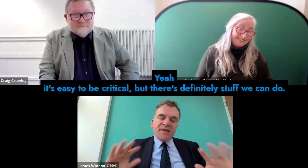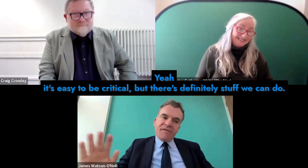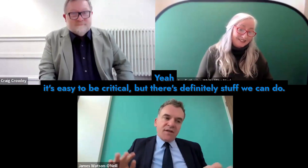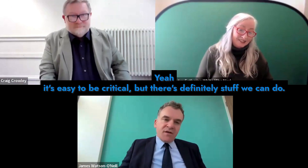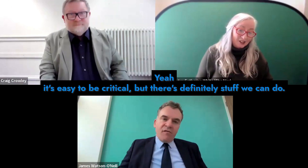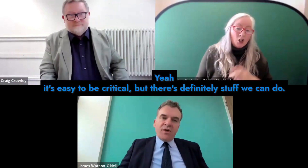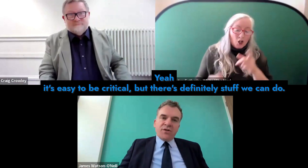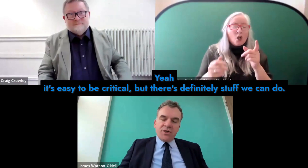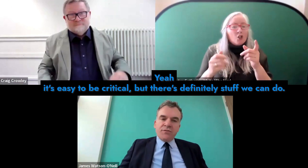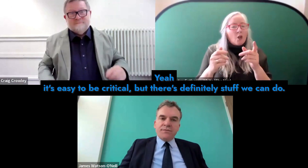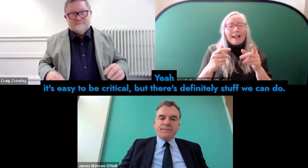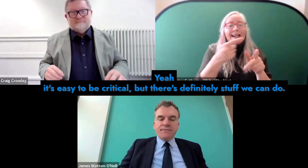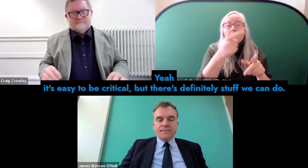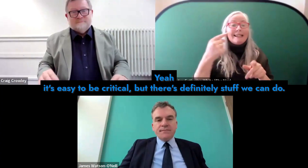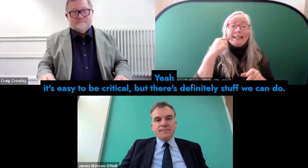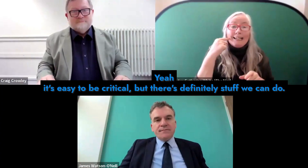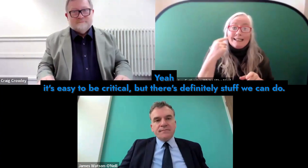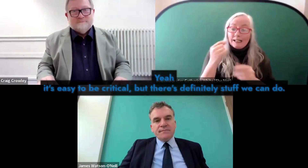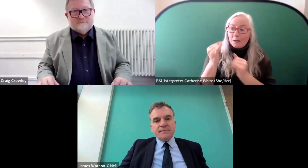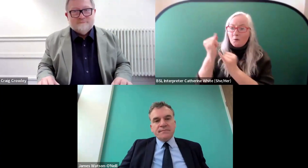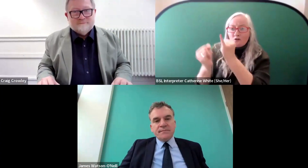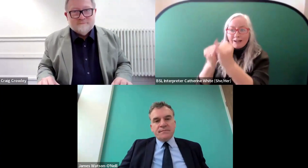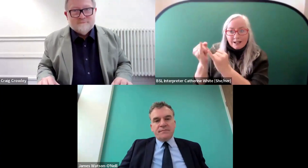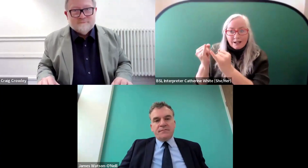Yeah, it's easy to be critical, but there's definitely stuff we can do.